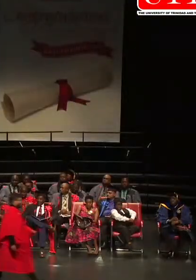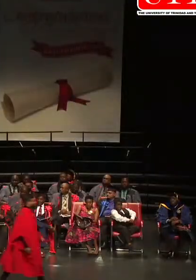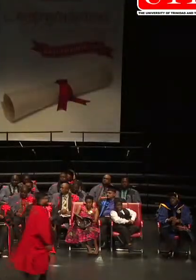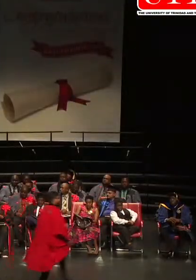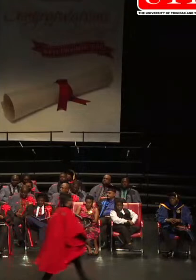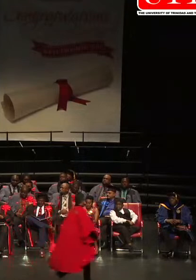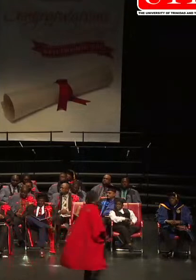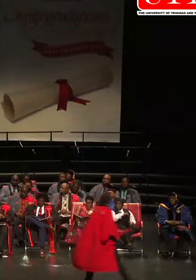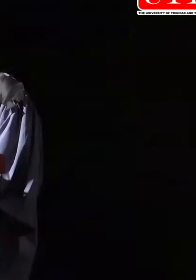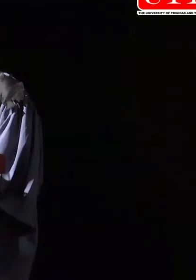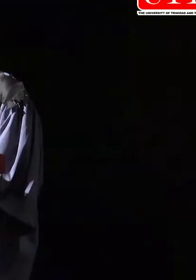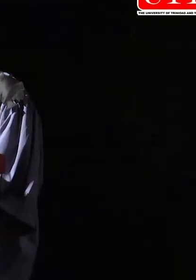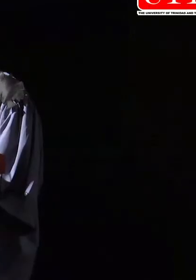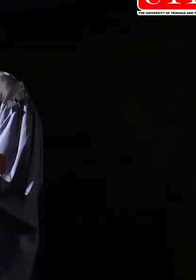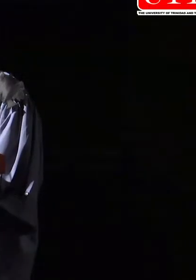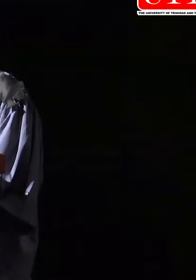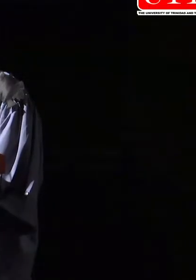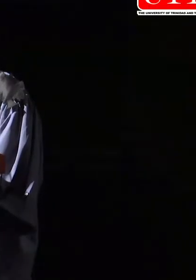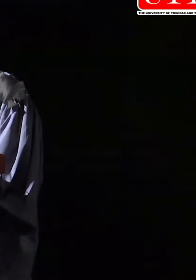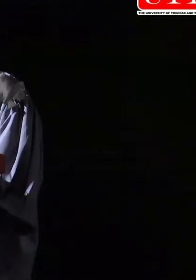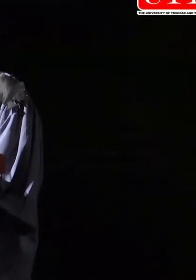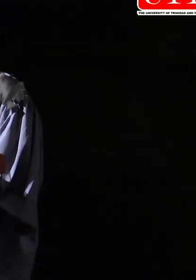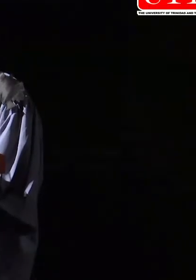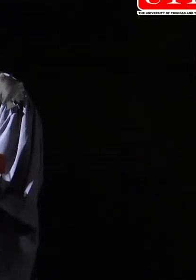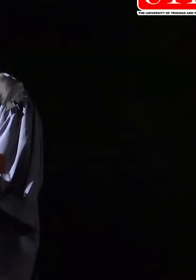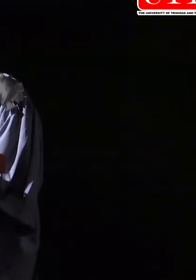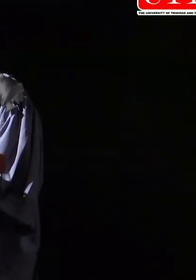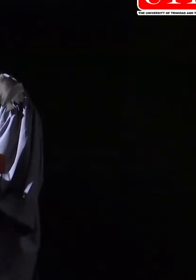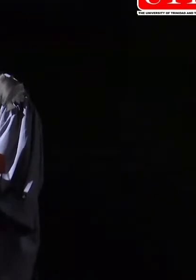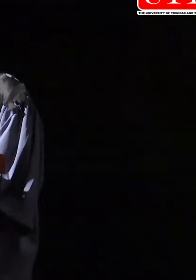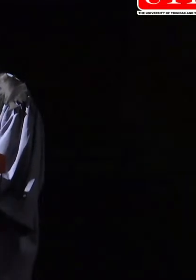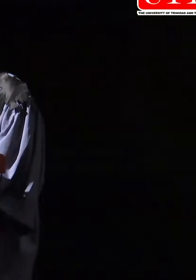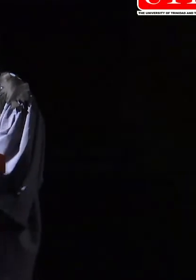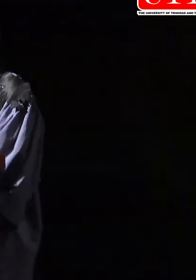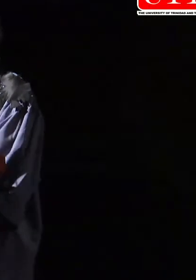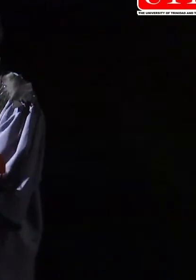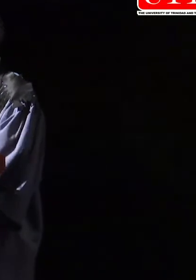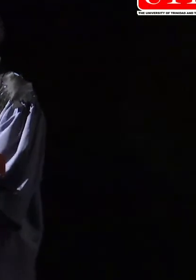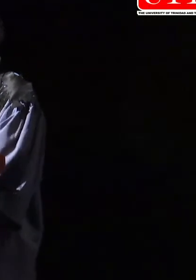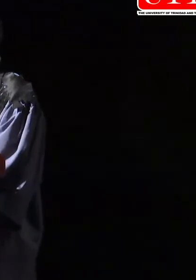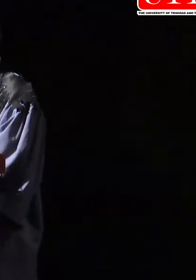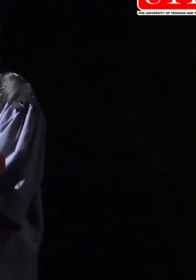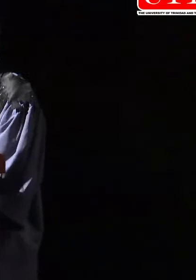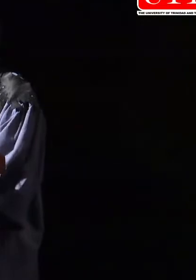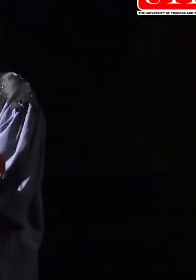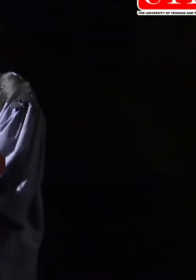Master of Science in Petroleum Engineering, Suchin Nicola Siling.